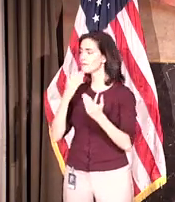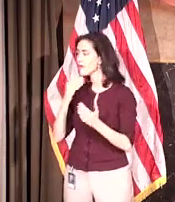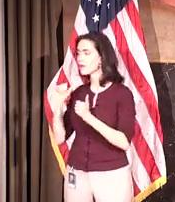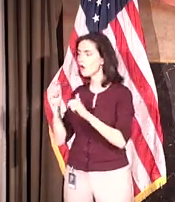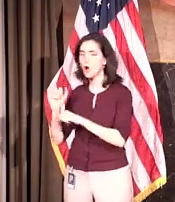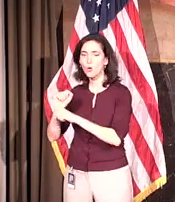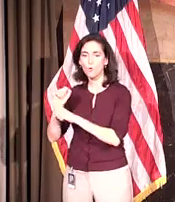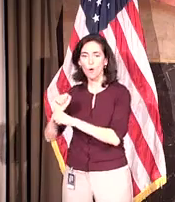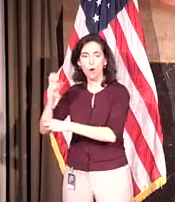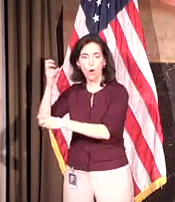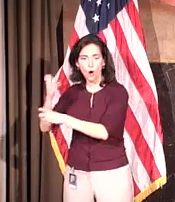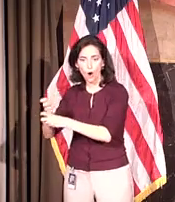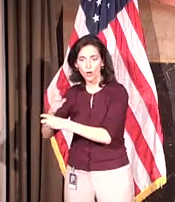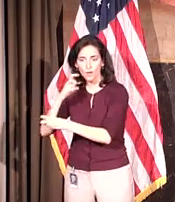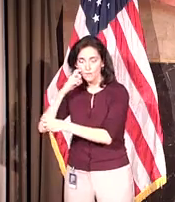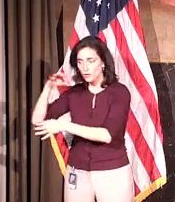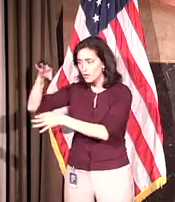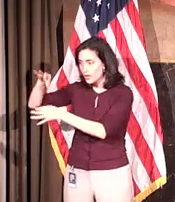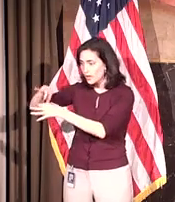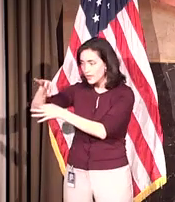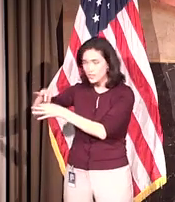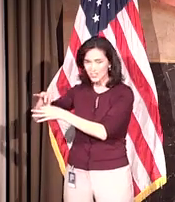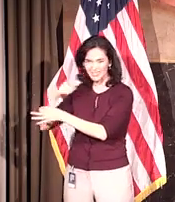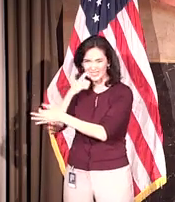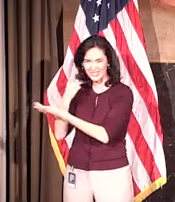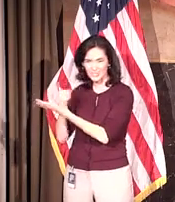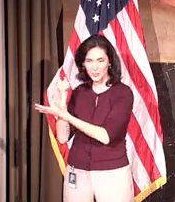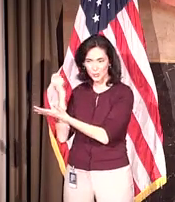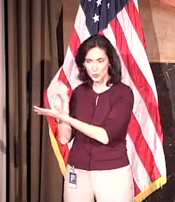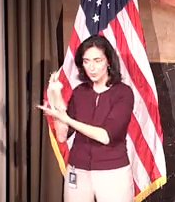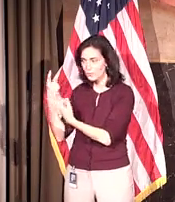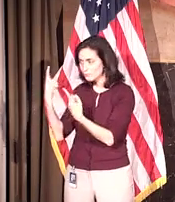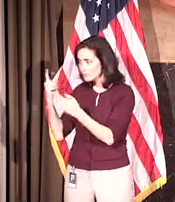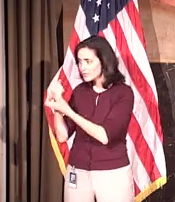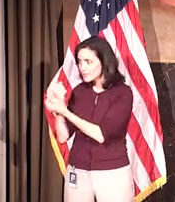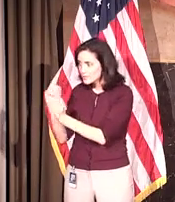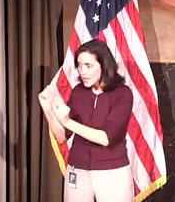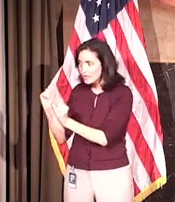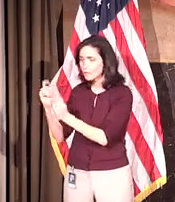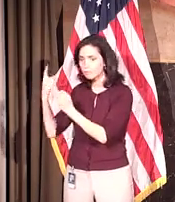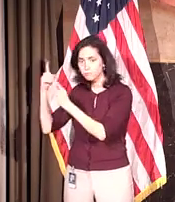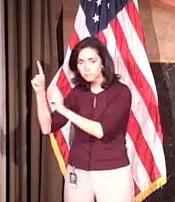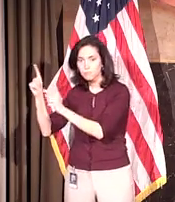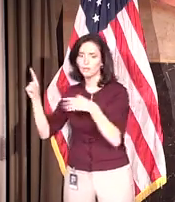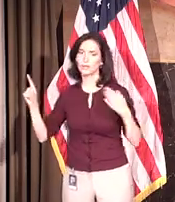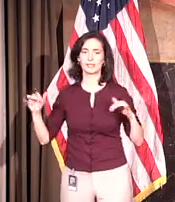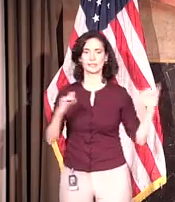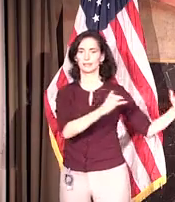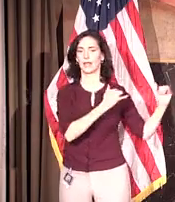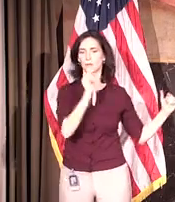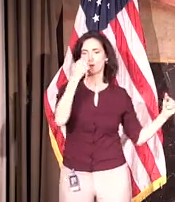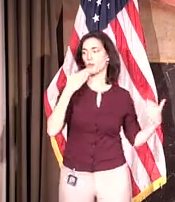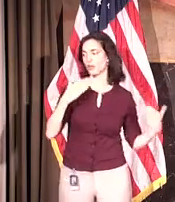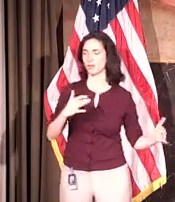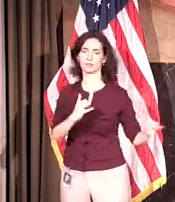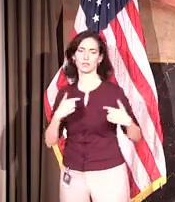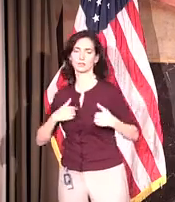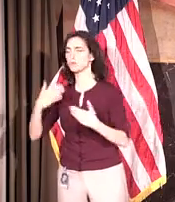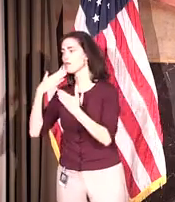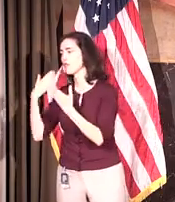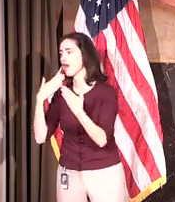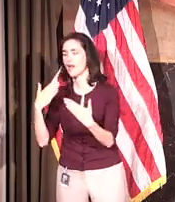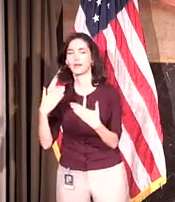so hard to make the elections of last Tuesday a safe endeavor and a successful one. And that goes both for folks that worked